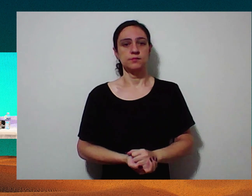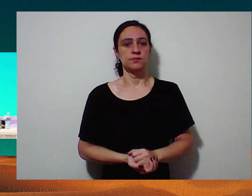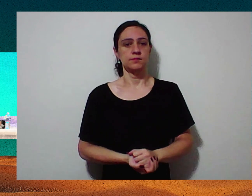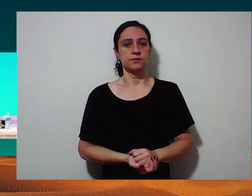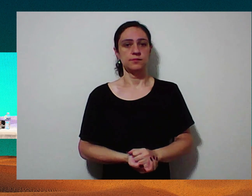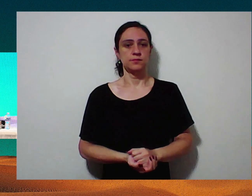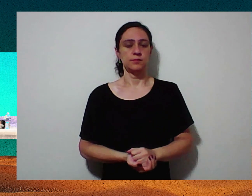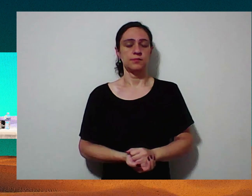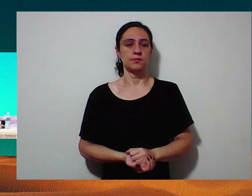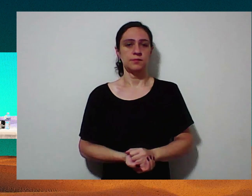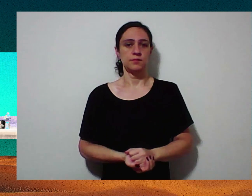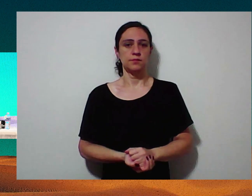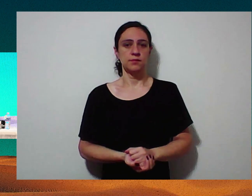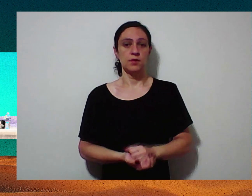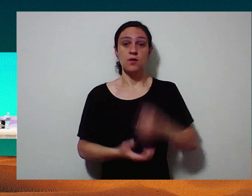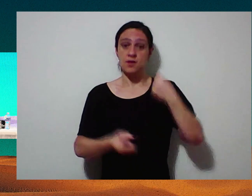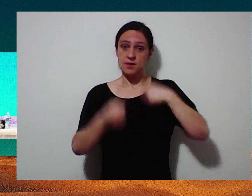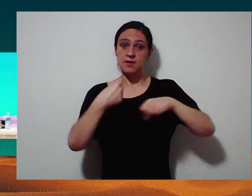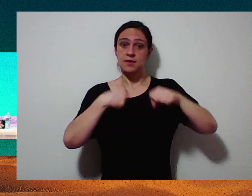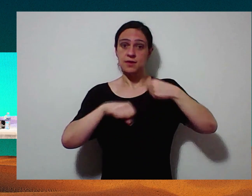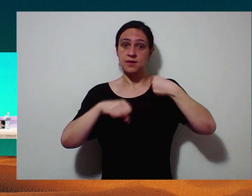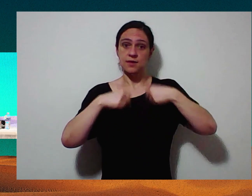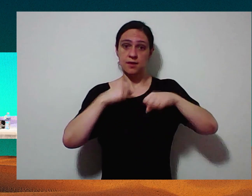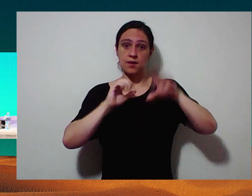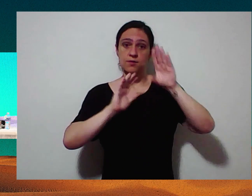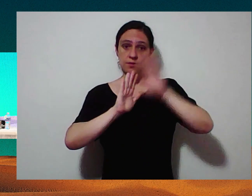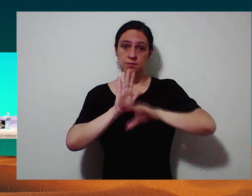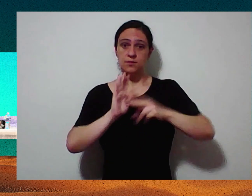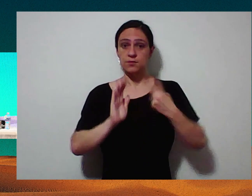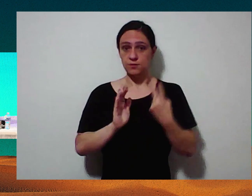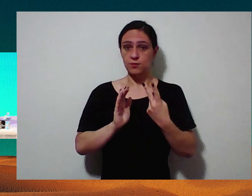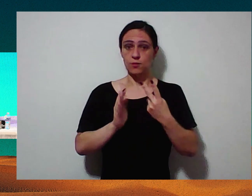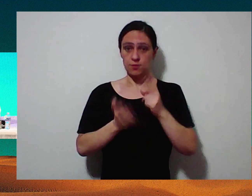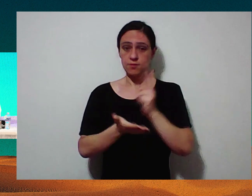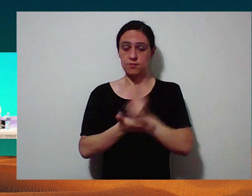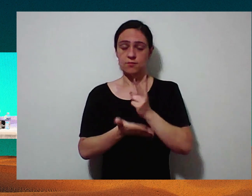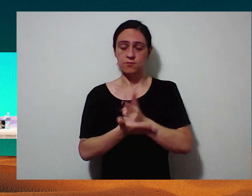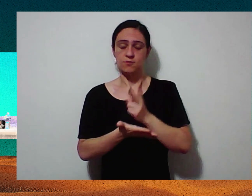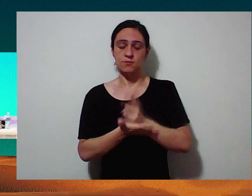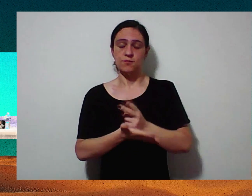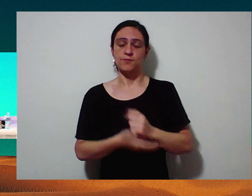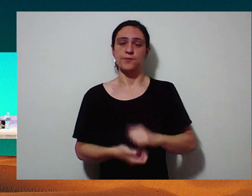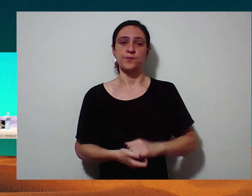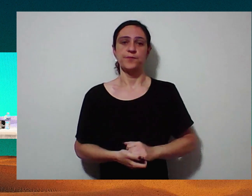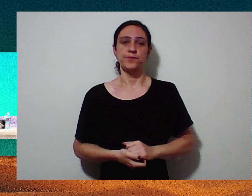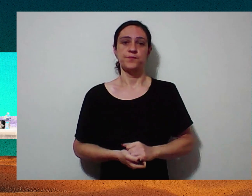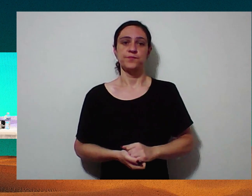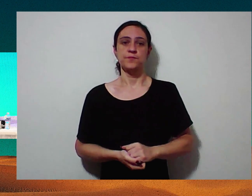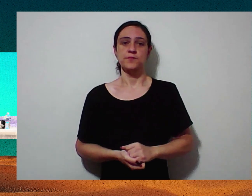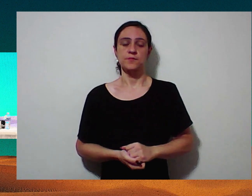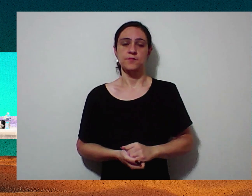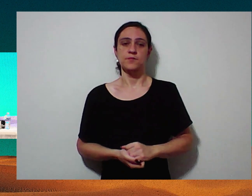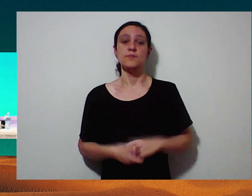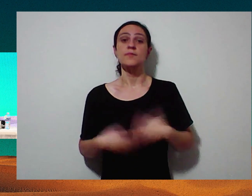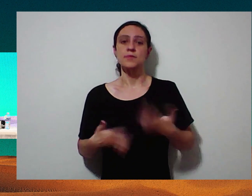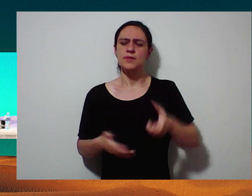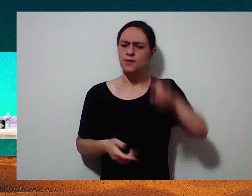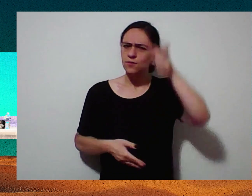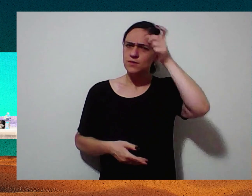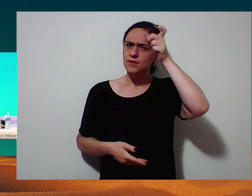Salmo 2. I Né? did not conclude Psalms 2. Vamos concluir Salmo 2. Let's conclude Psalms 2. Então, Satanás quer que as